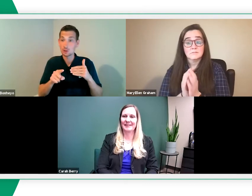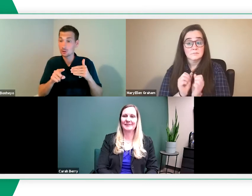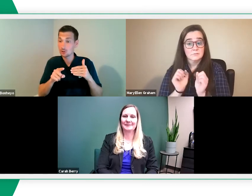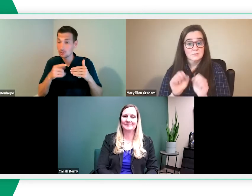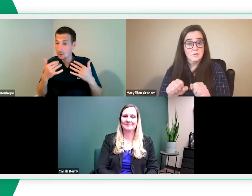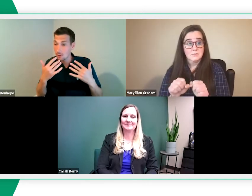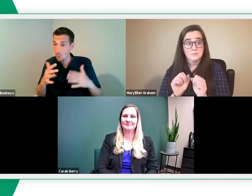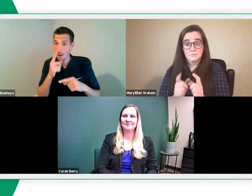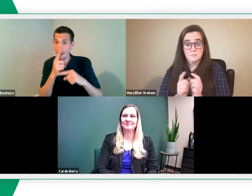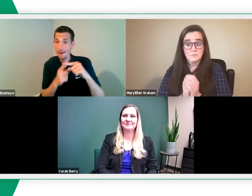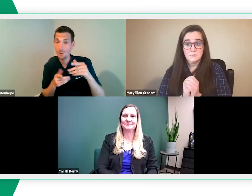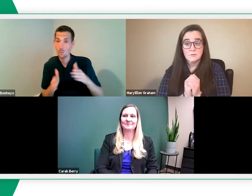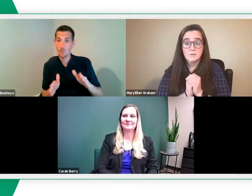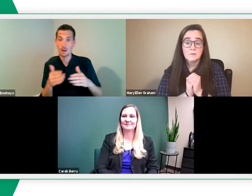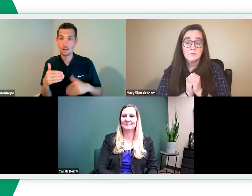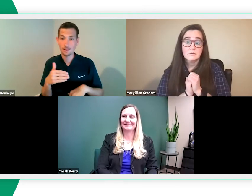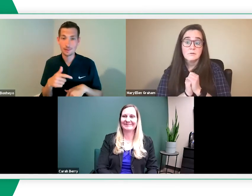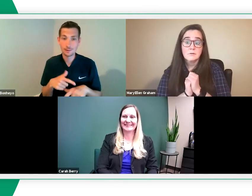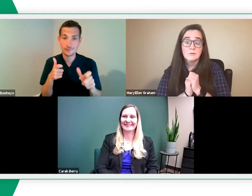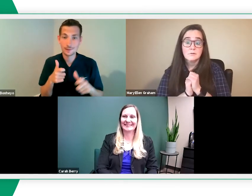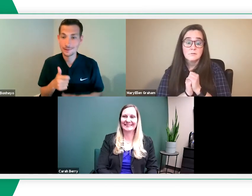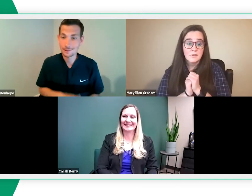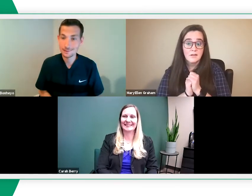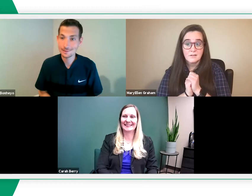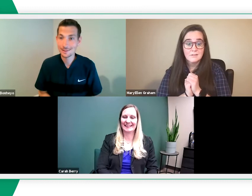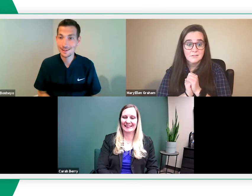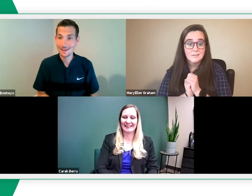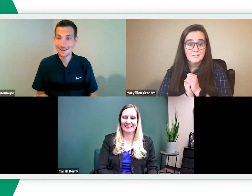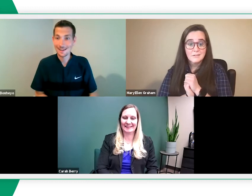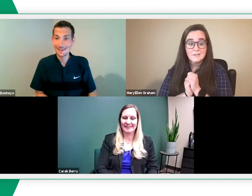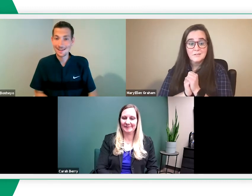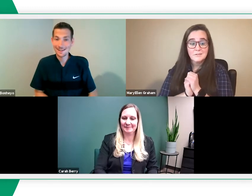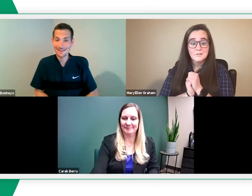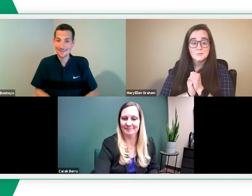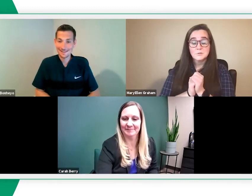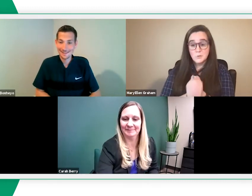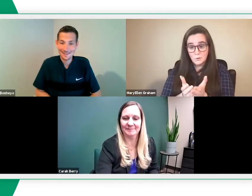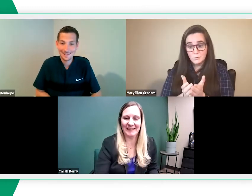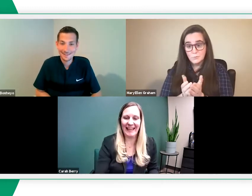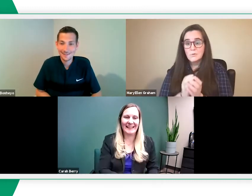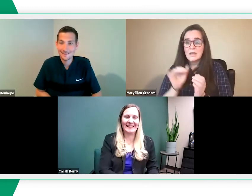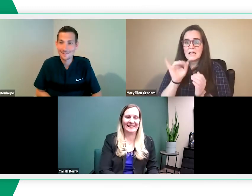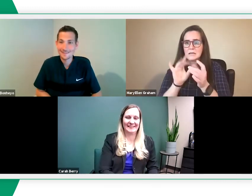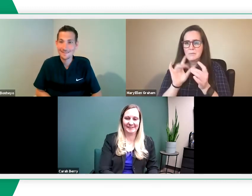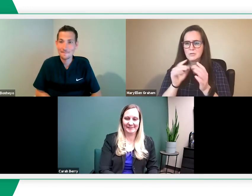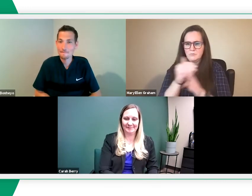Okay, I think it's time for our next question. We're already at the halfway point, and wow, that's pretty fast.